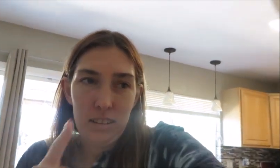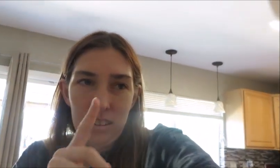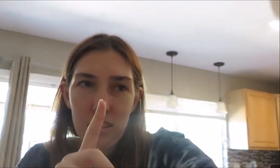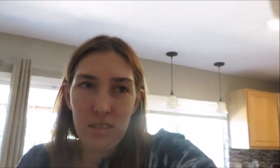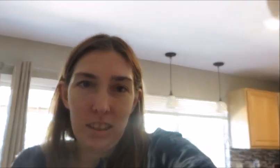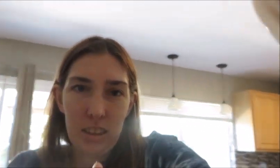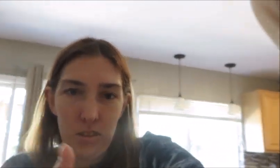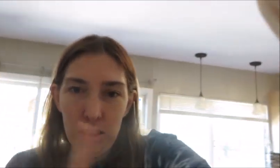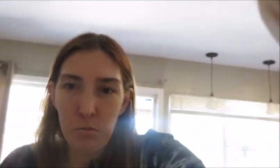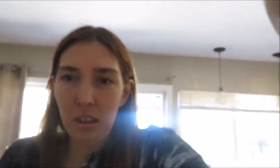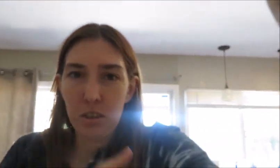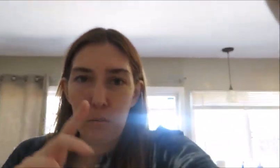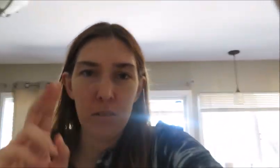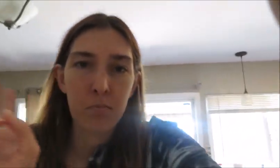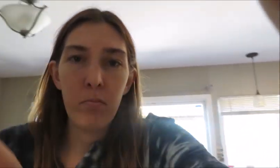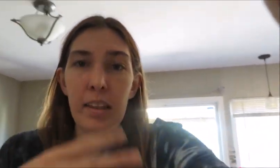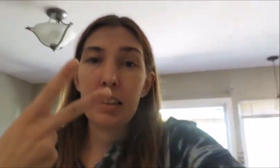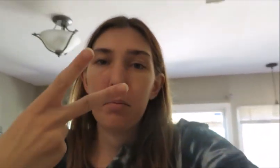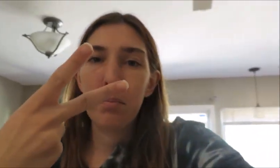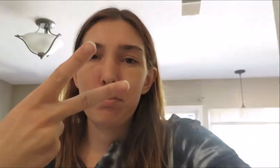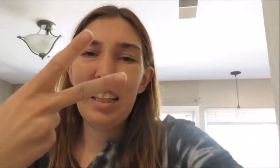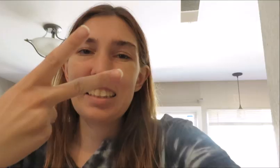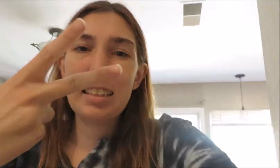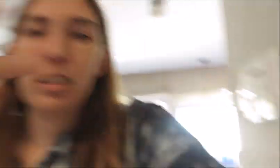least seconds for you, minutes for me. Peace.